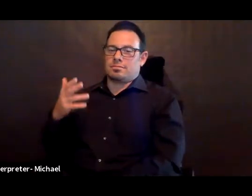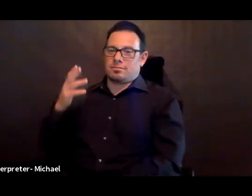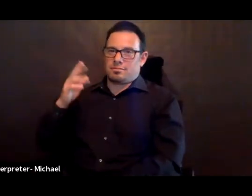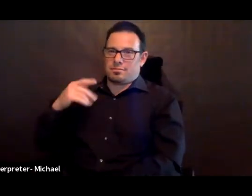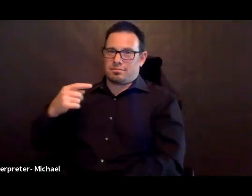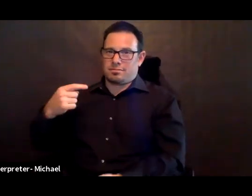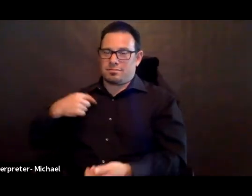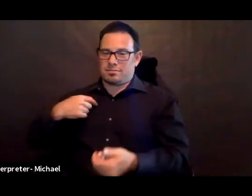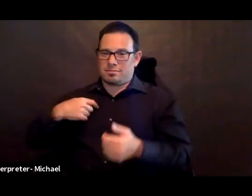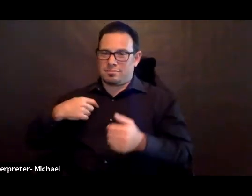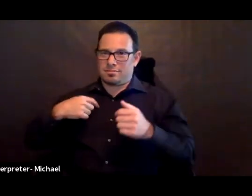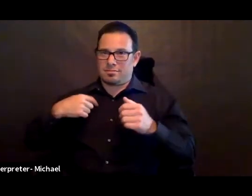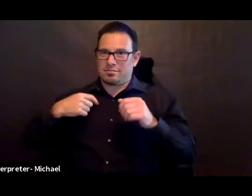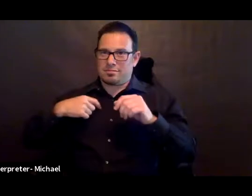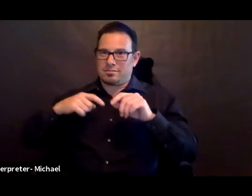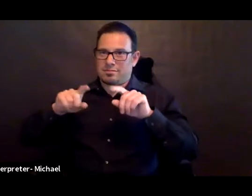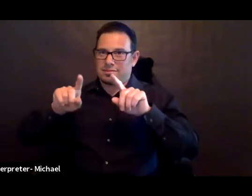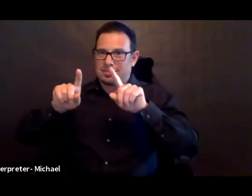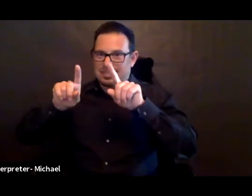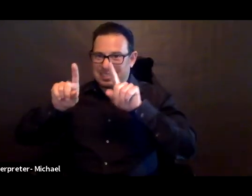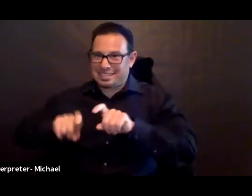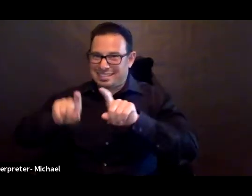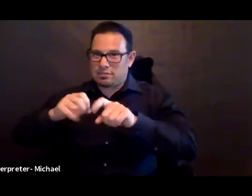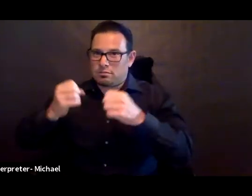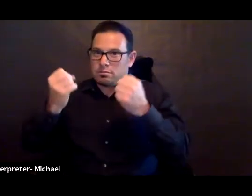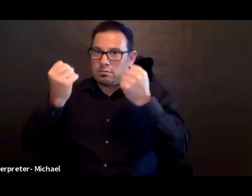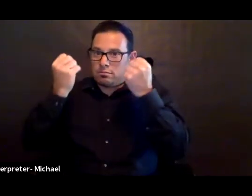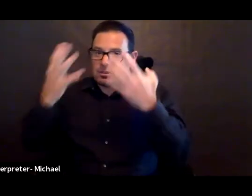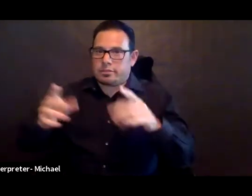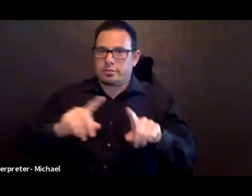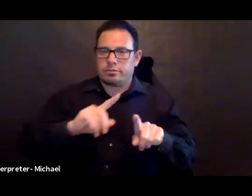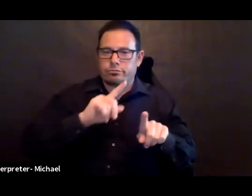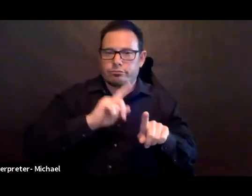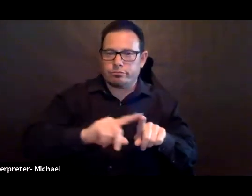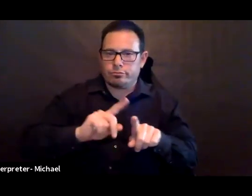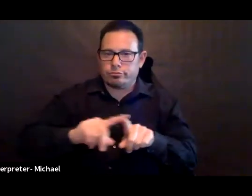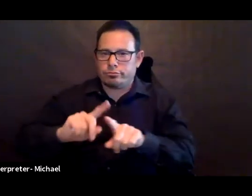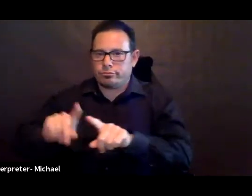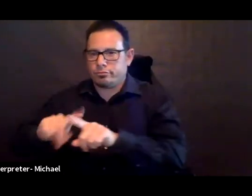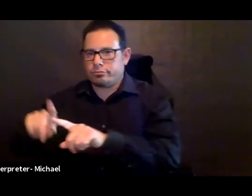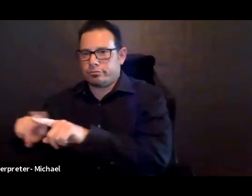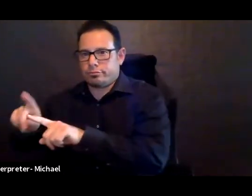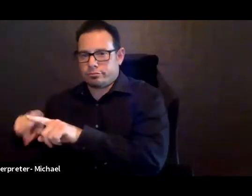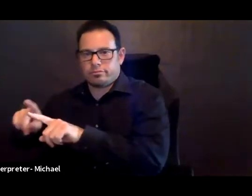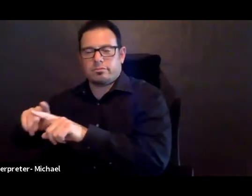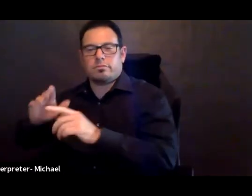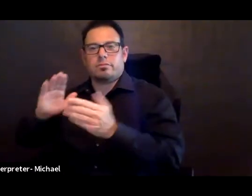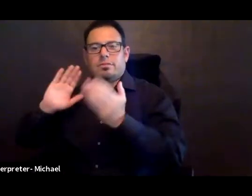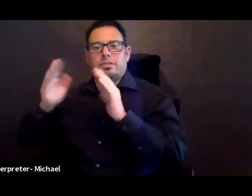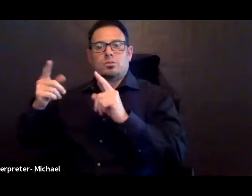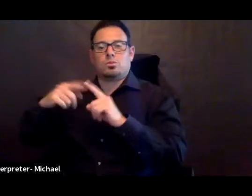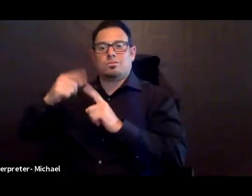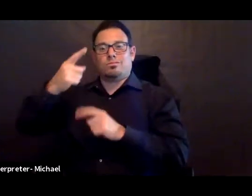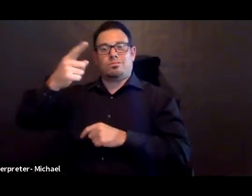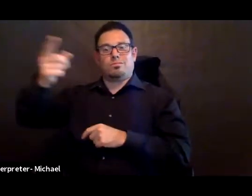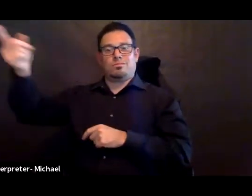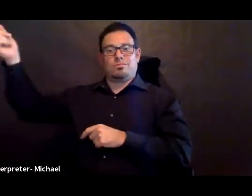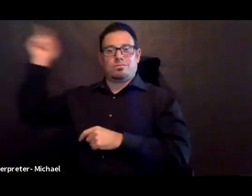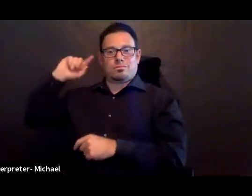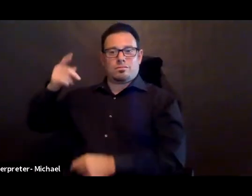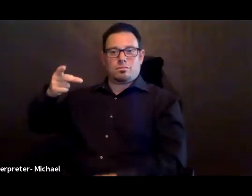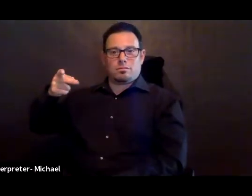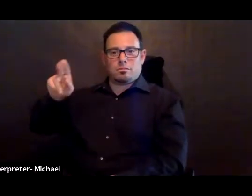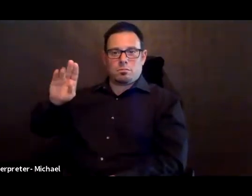variants. But yes, not every single specimen are we able to sequence, or do we have access to